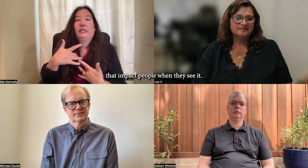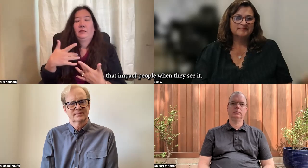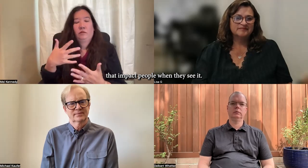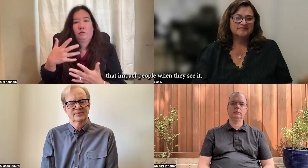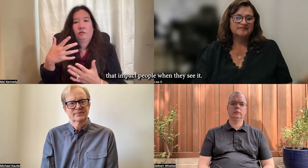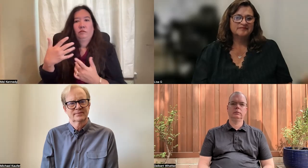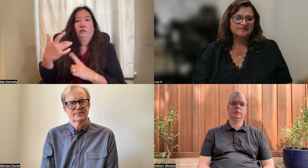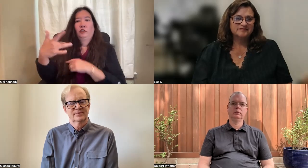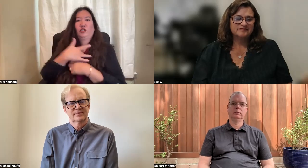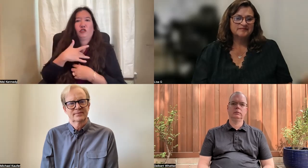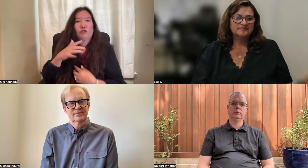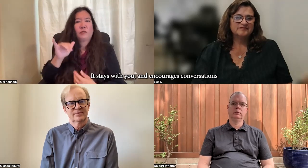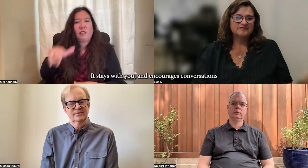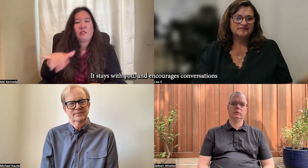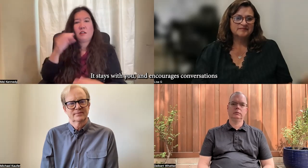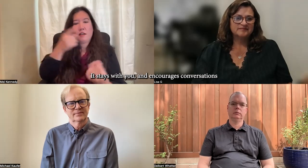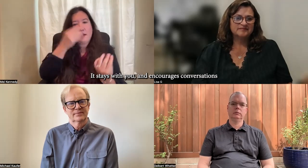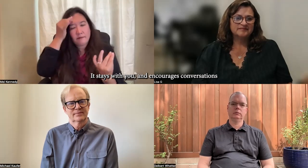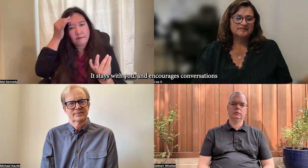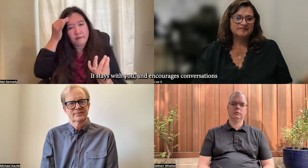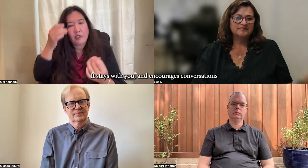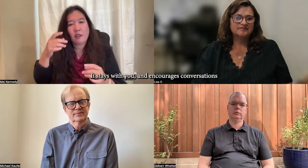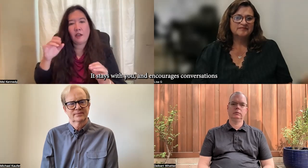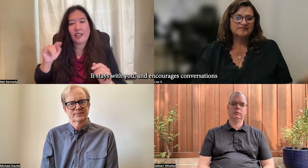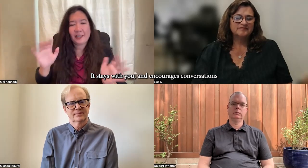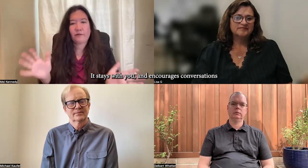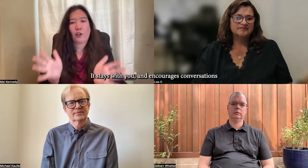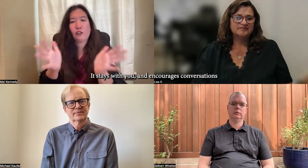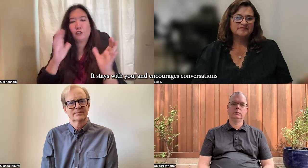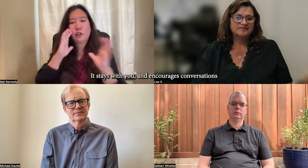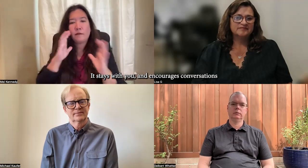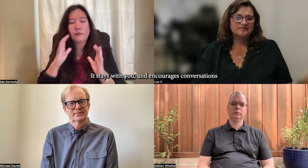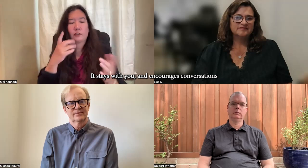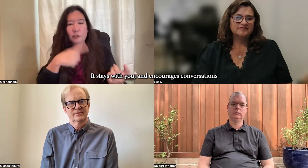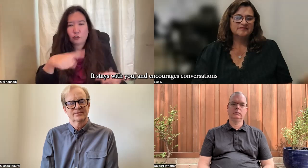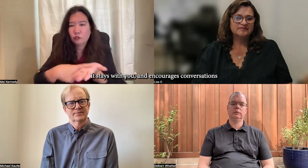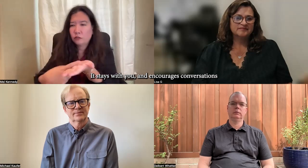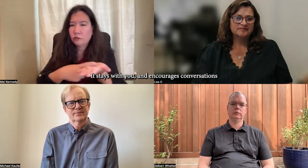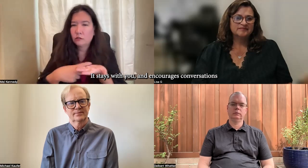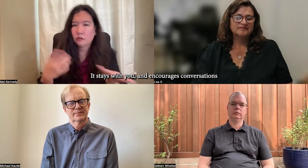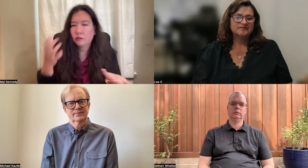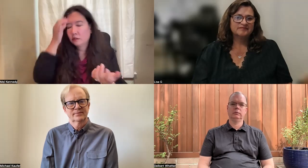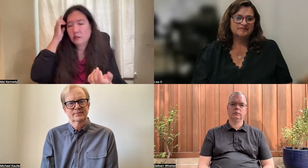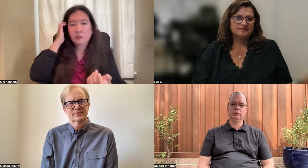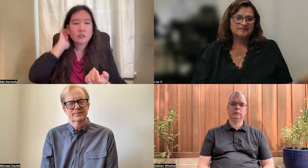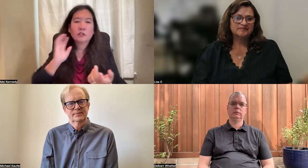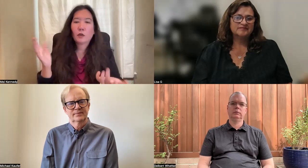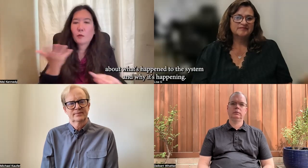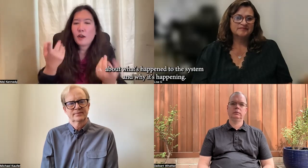it. It stays with you and encourages conversations about what's happened to this